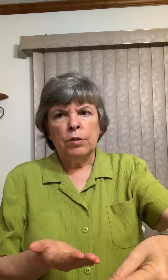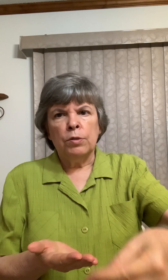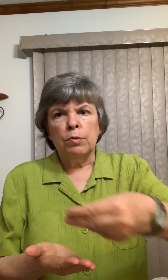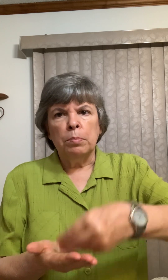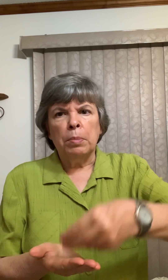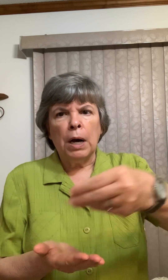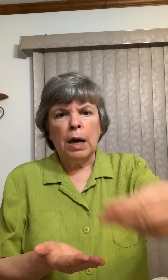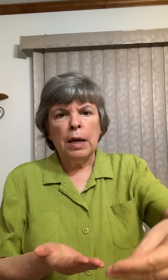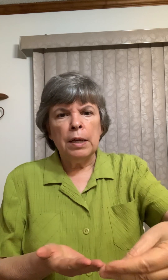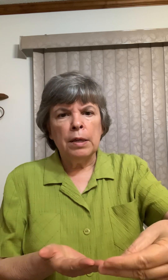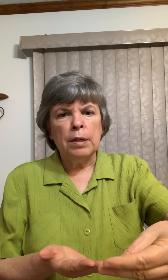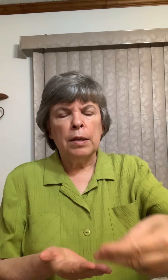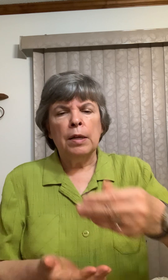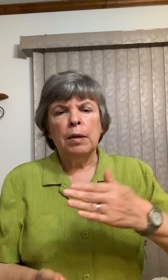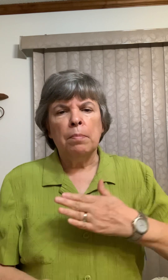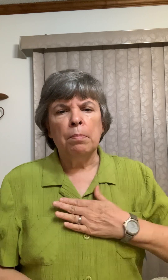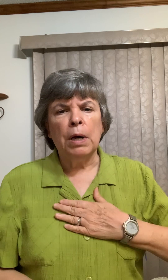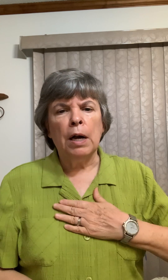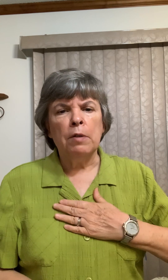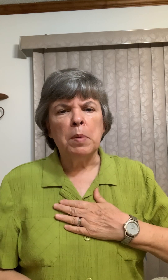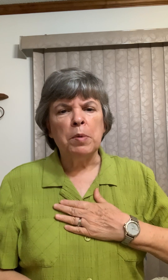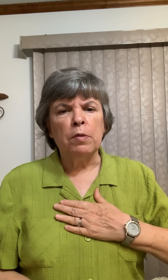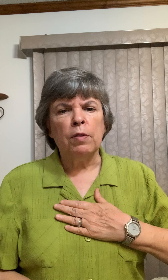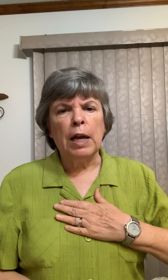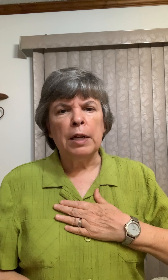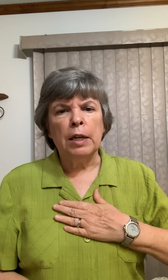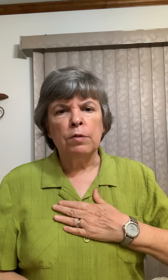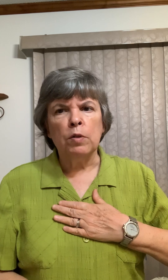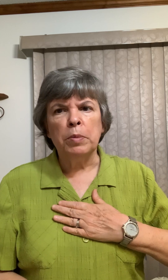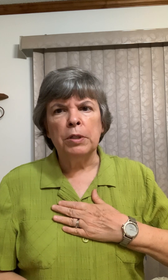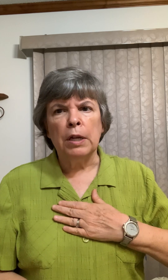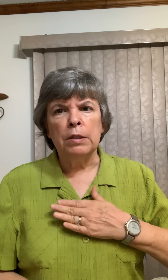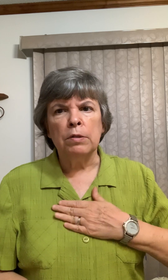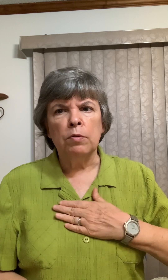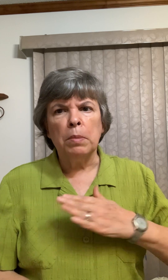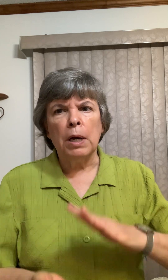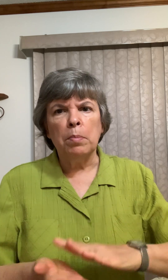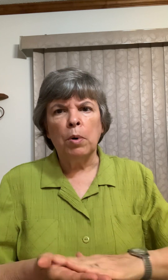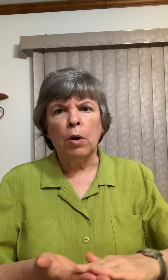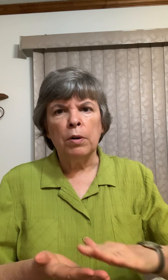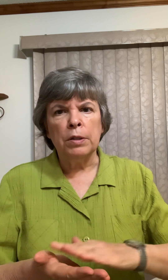To buy my, remember the flat hand for possessive, my pardon.